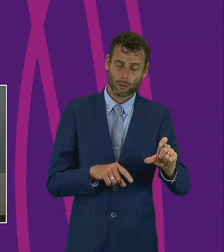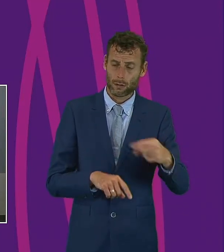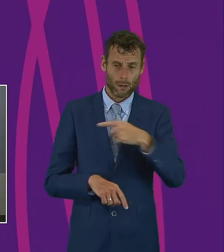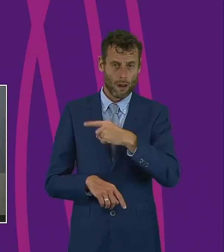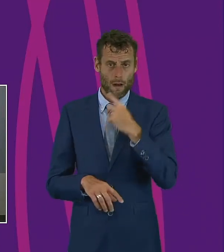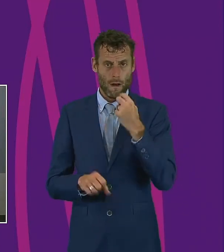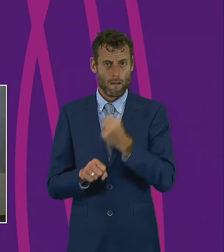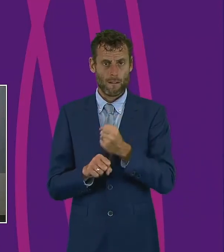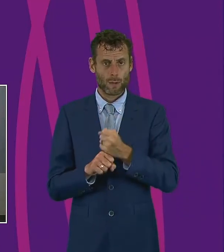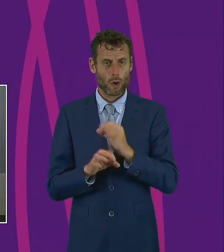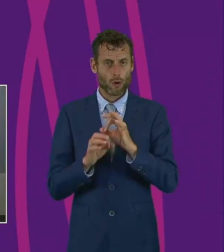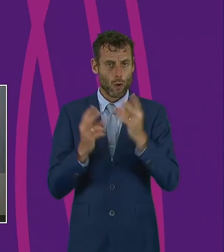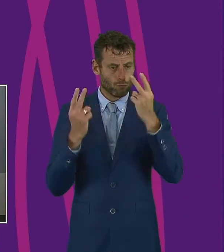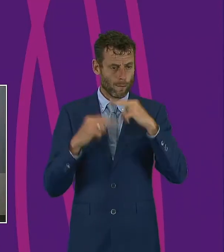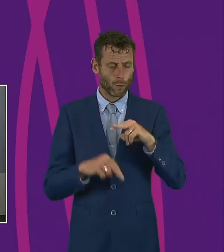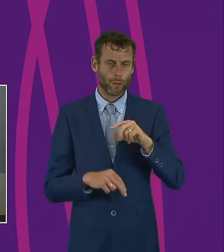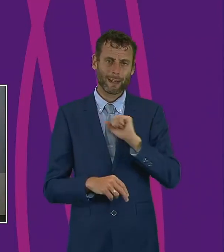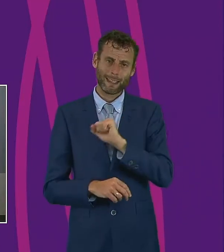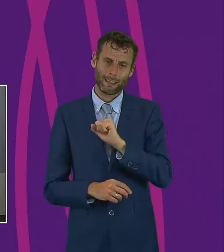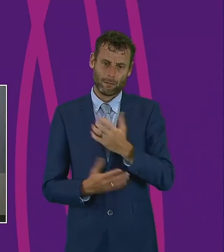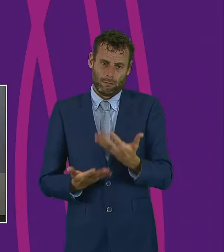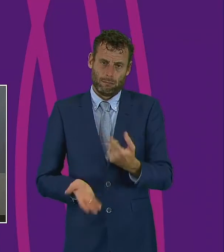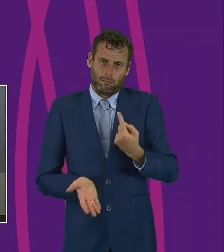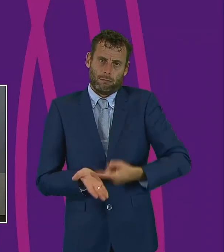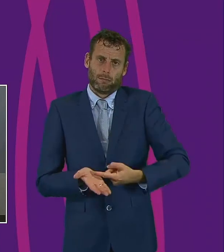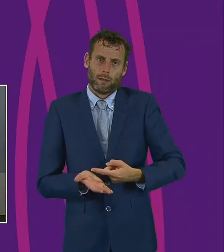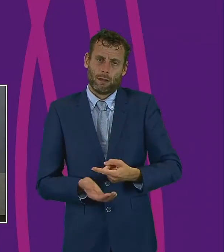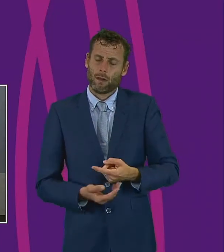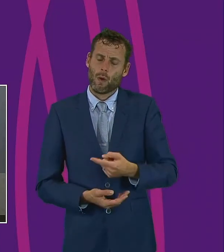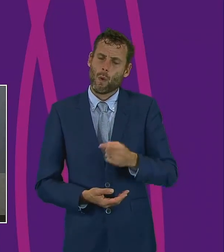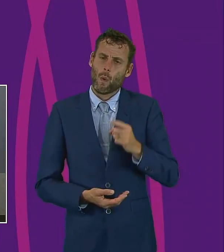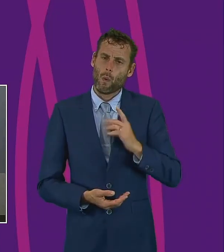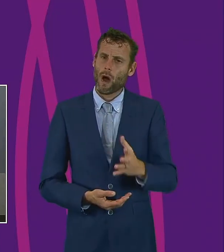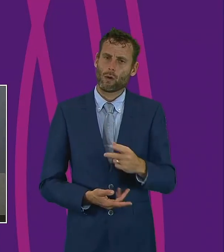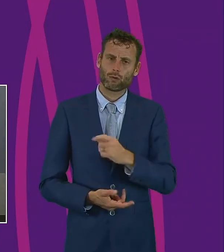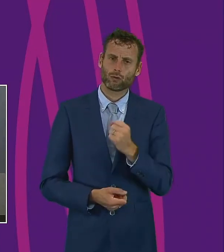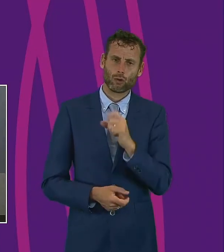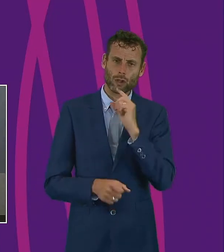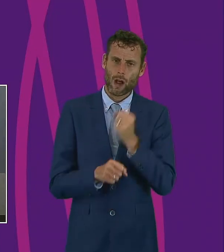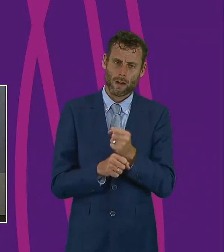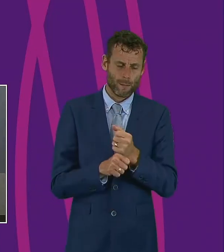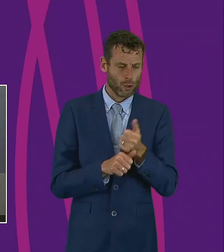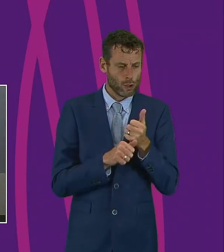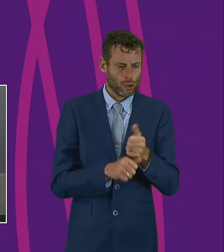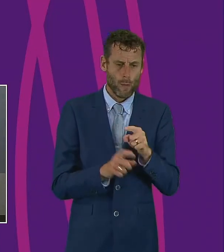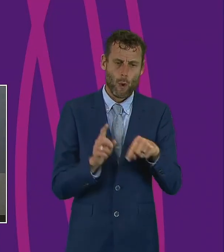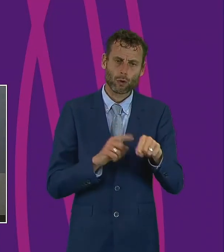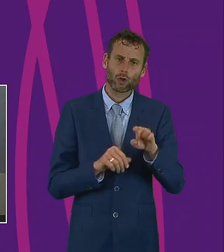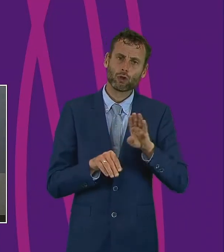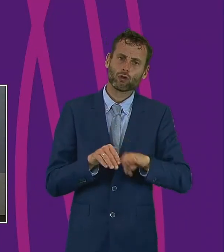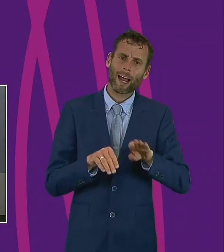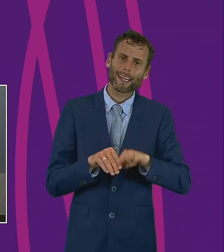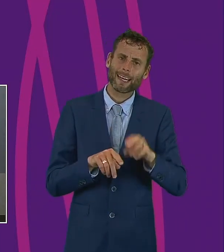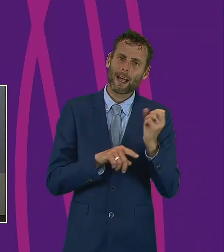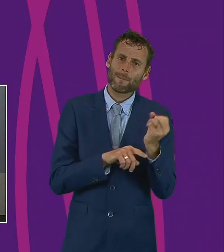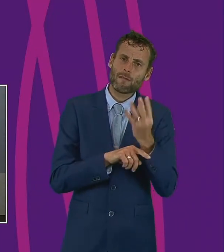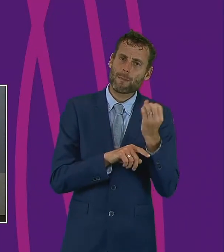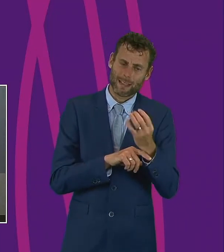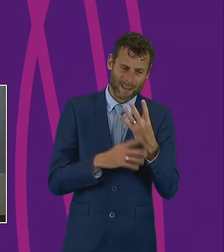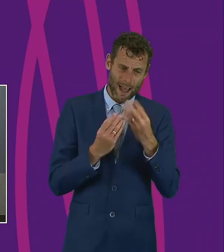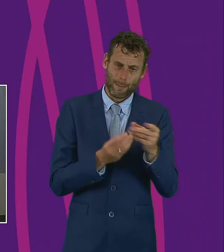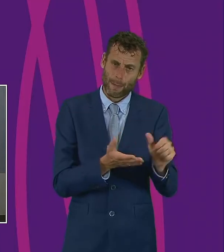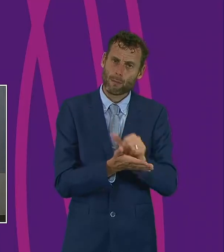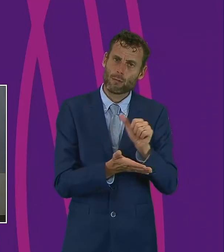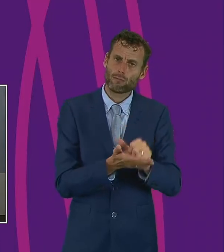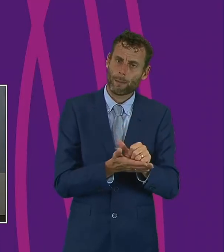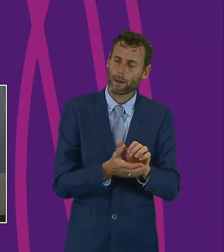intention of reviewing its position. Why won't the Scottish Government support trainee paramedics properly? And will the First Minister